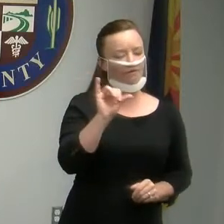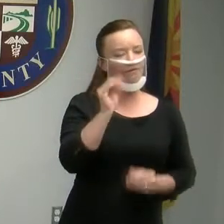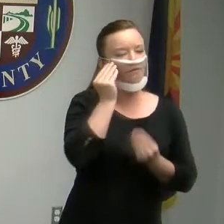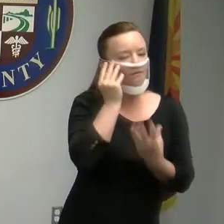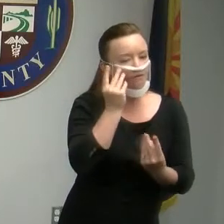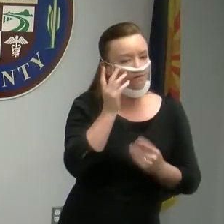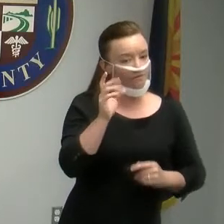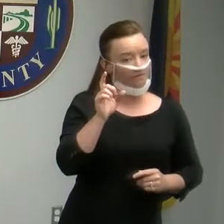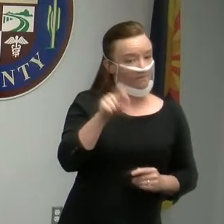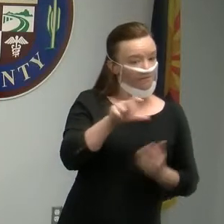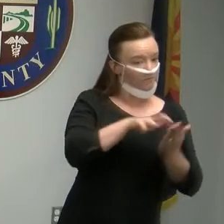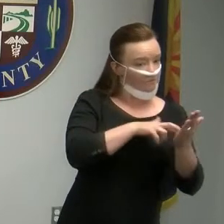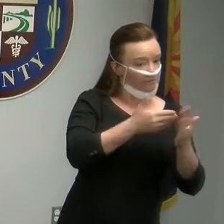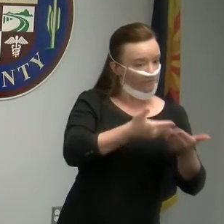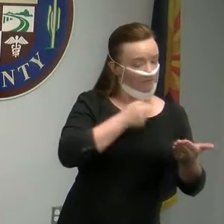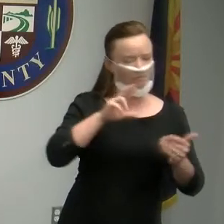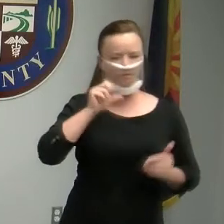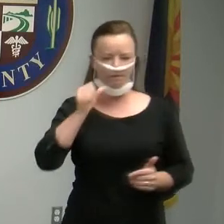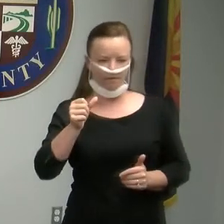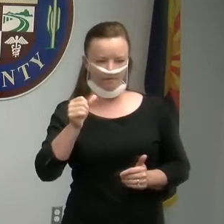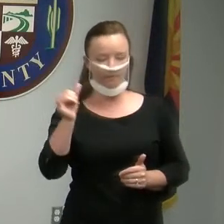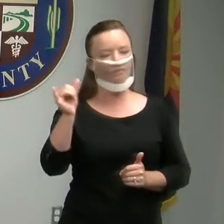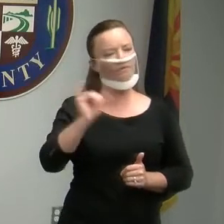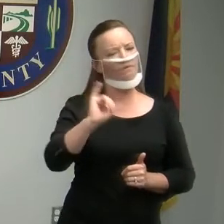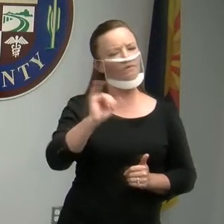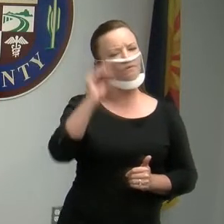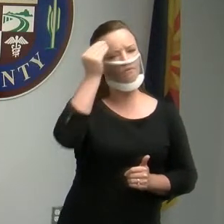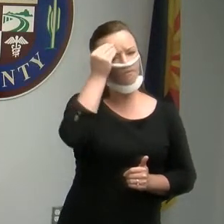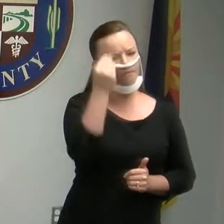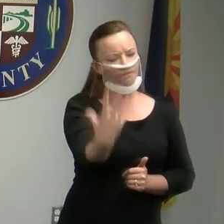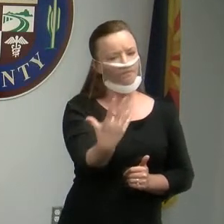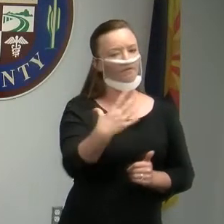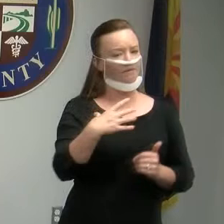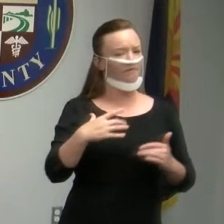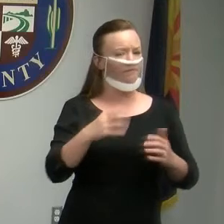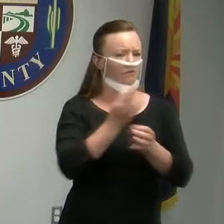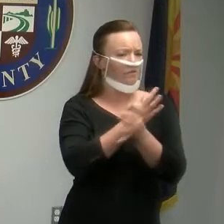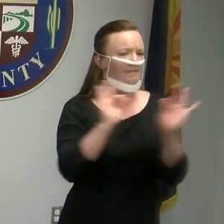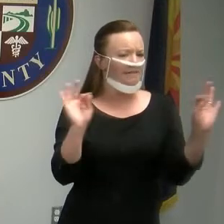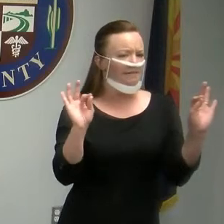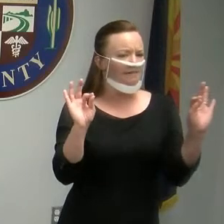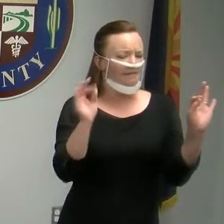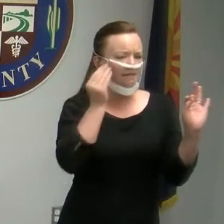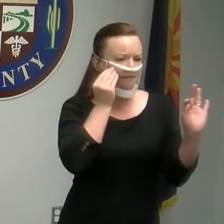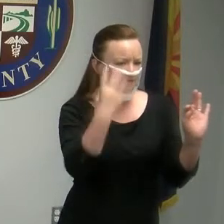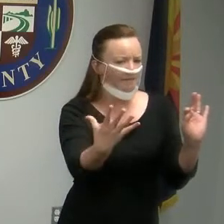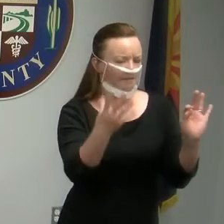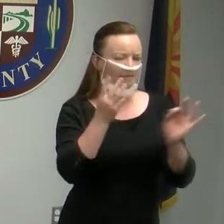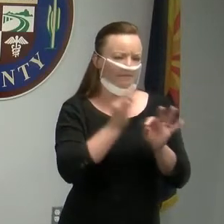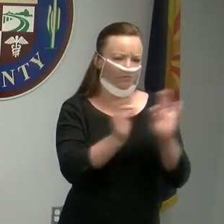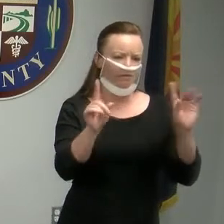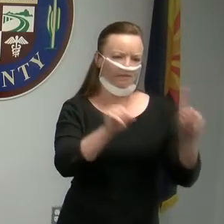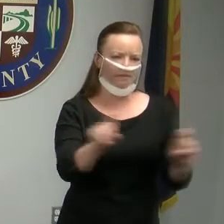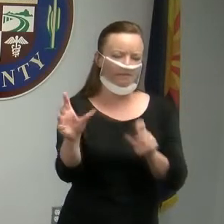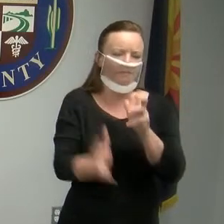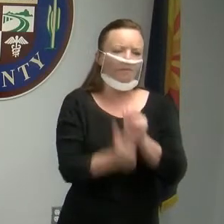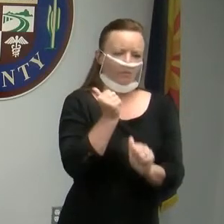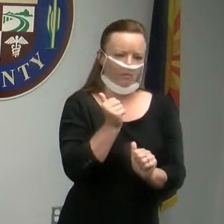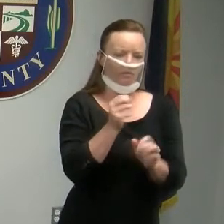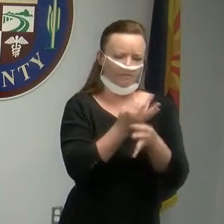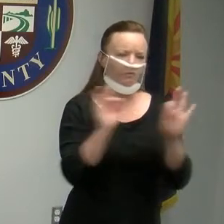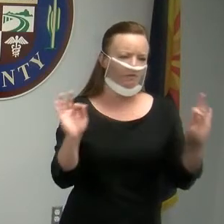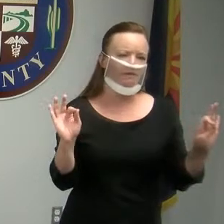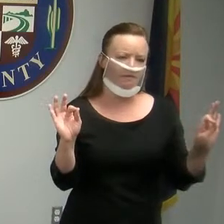to pre-register. I think it's important to note, too, for the most part, these events are free events, so people can get free testing in these